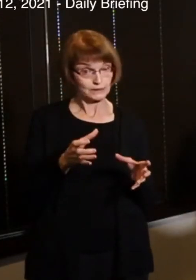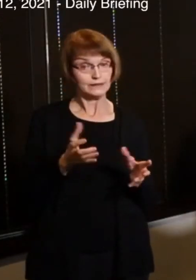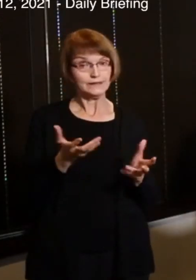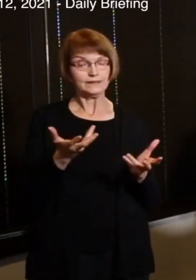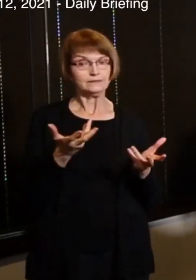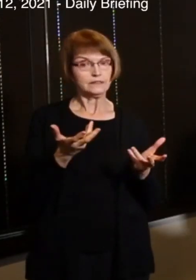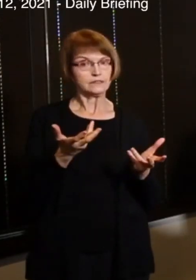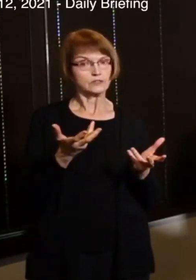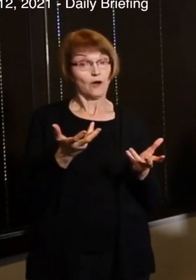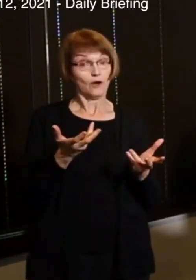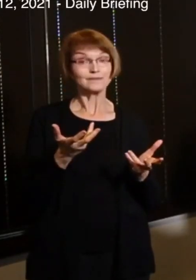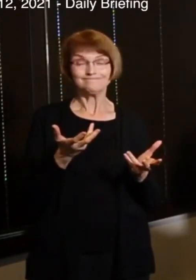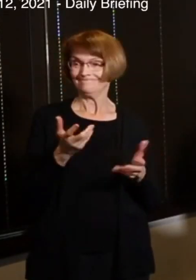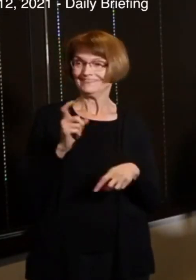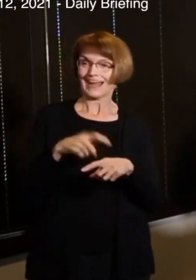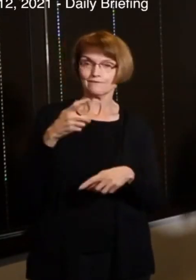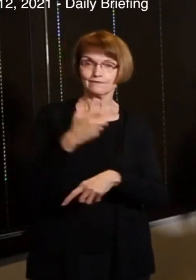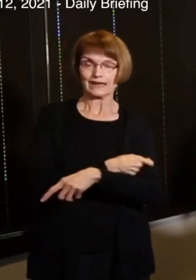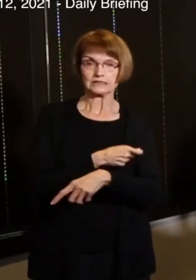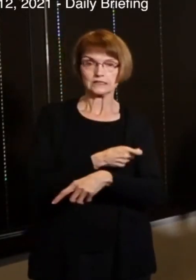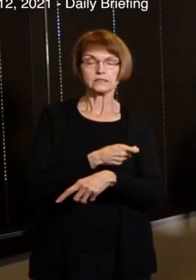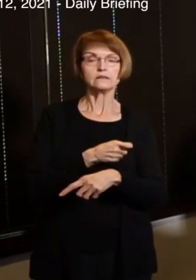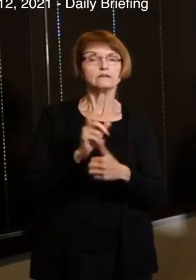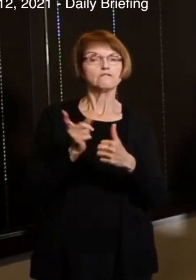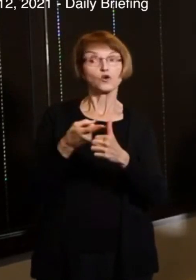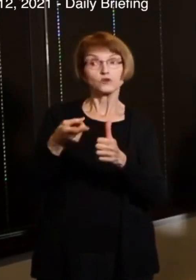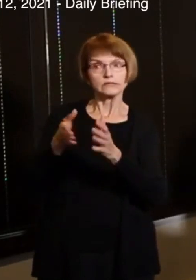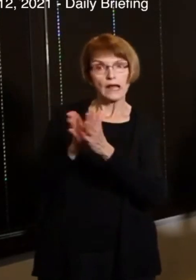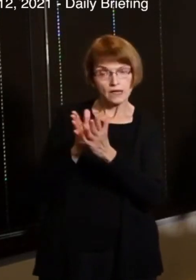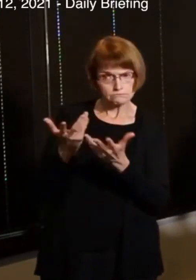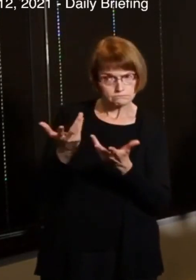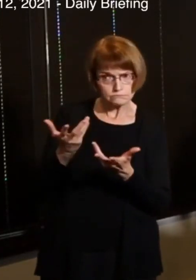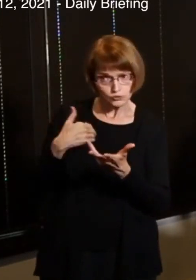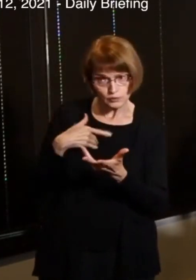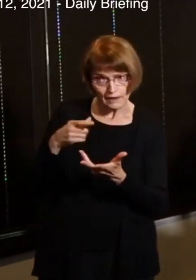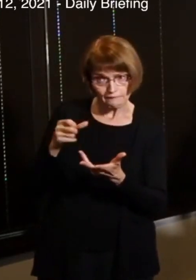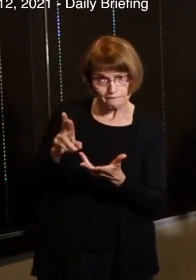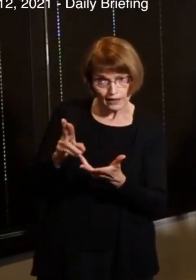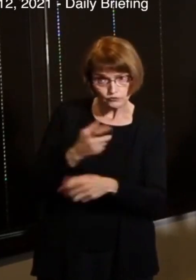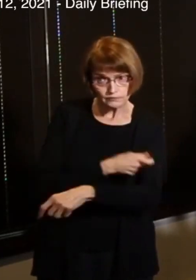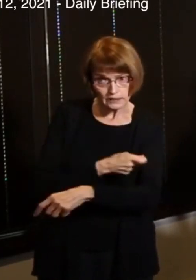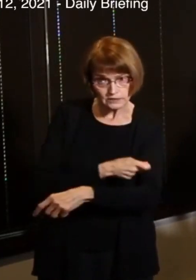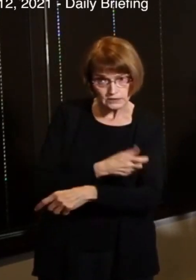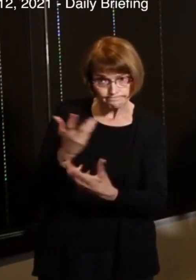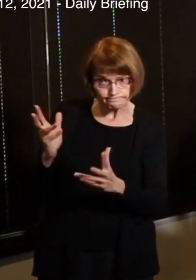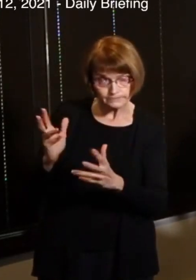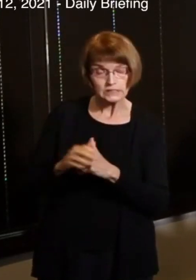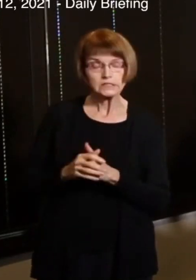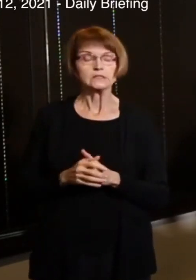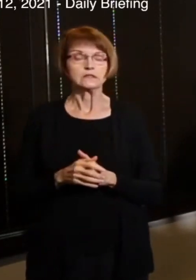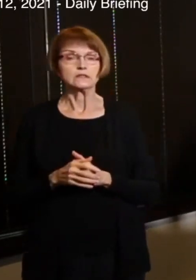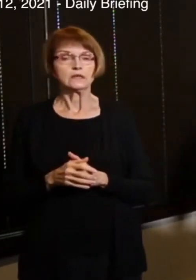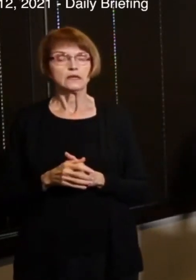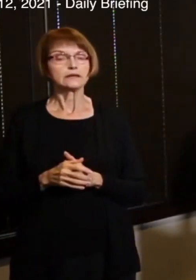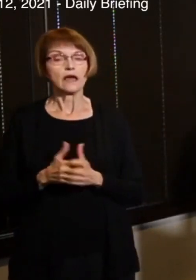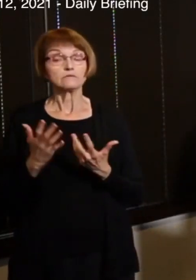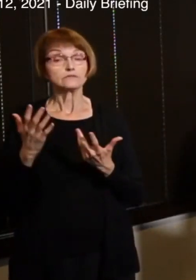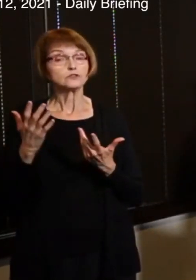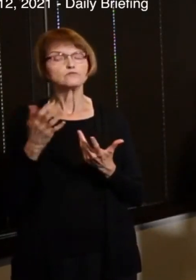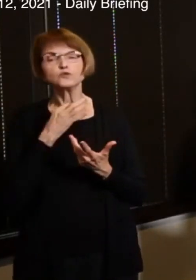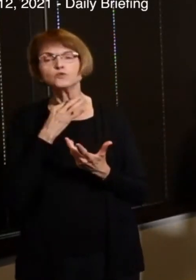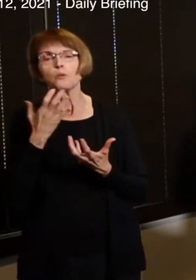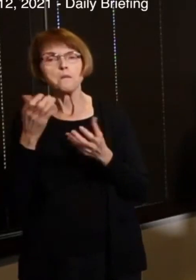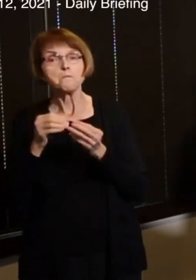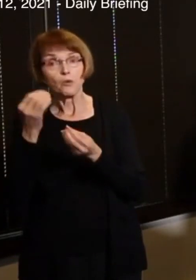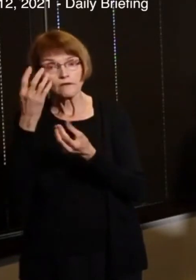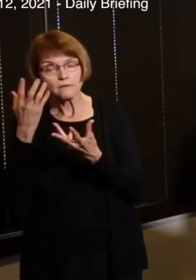group, make sure that where you're going has access to the Pfizer vaccine. Now, you can find more details and